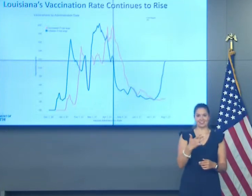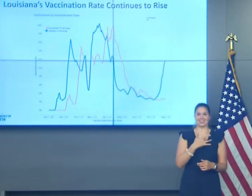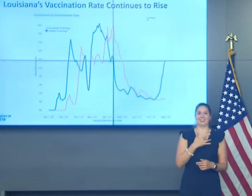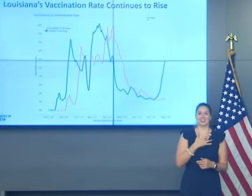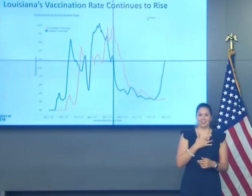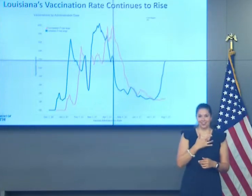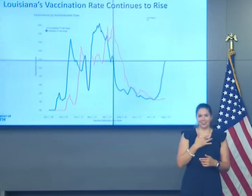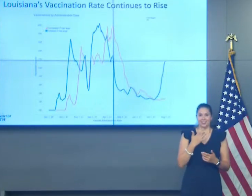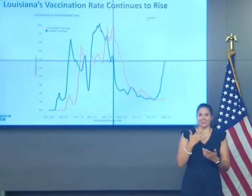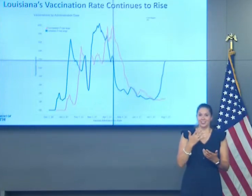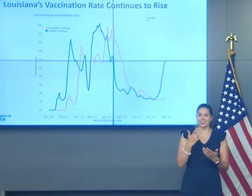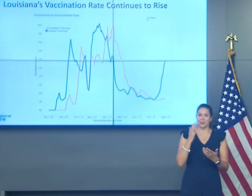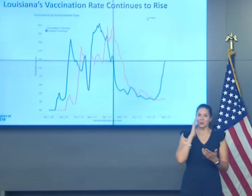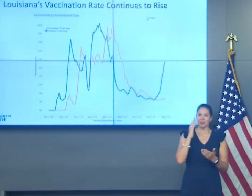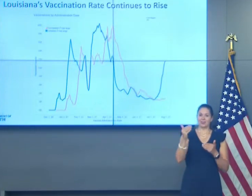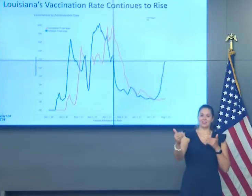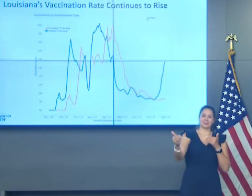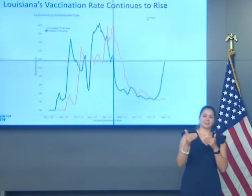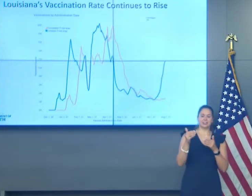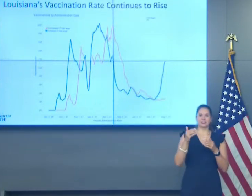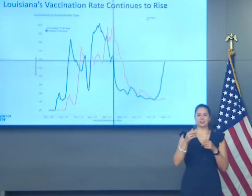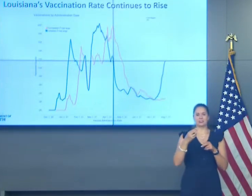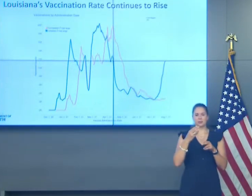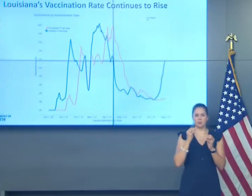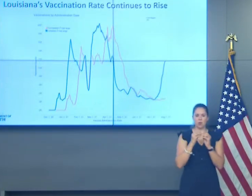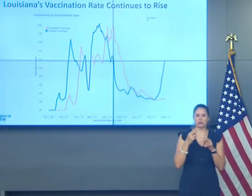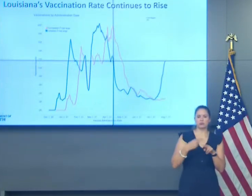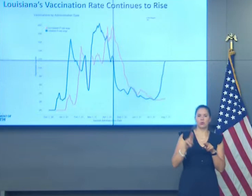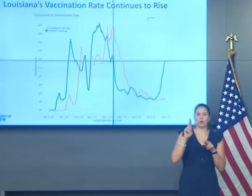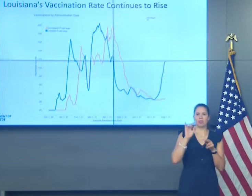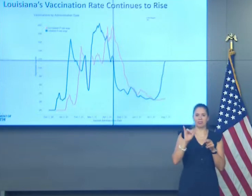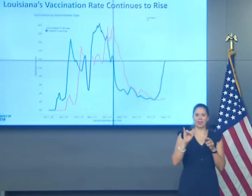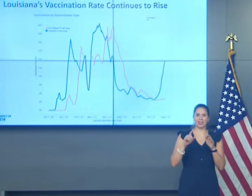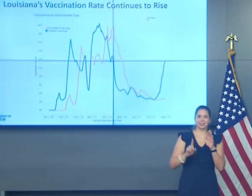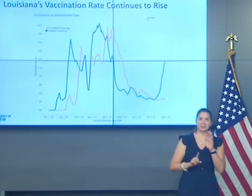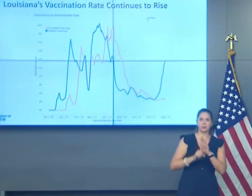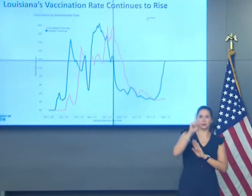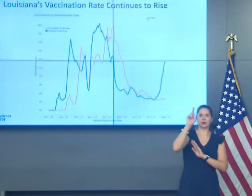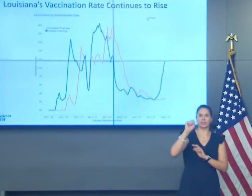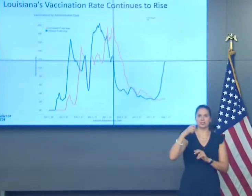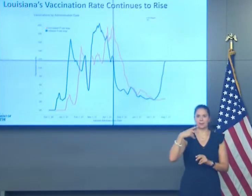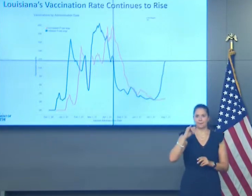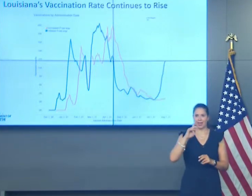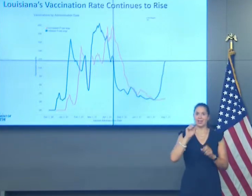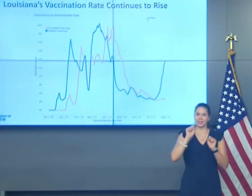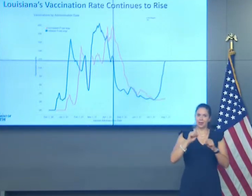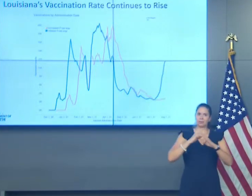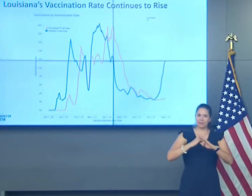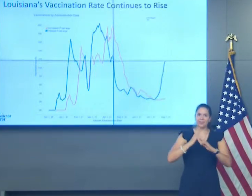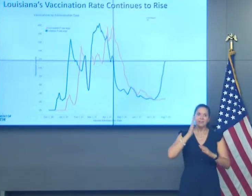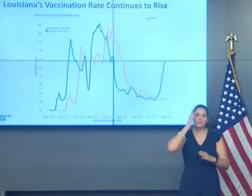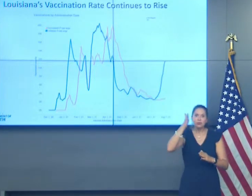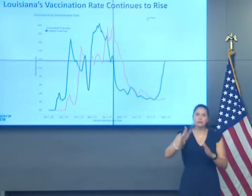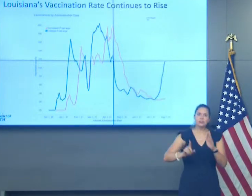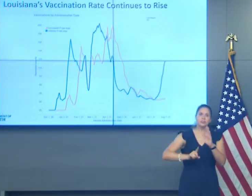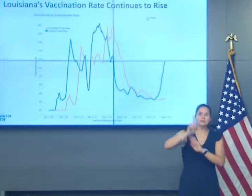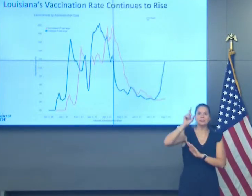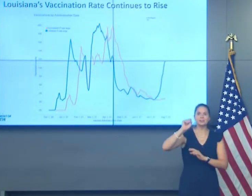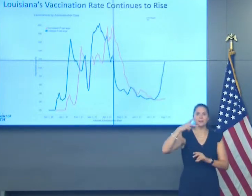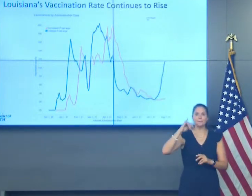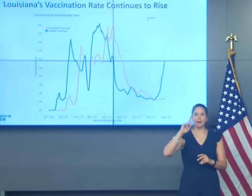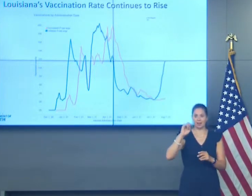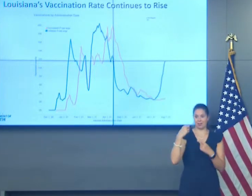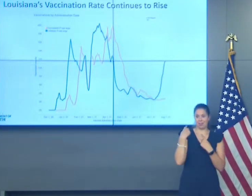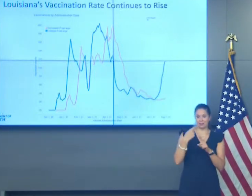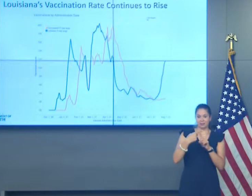to shorten the duration of this spike. It certainly will help prevent against future spikes. Over the past month,